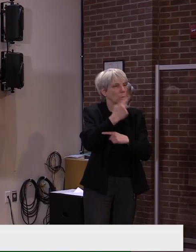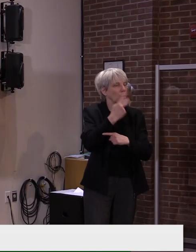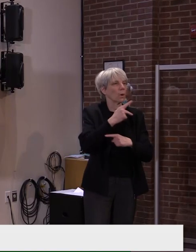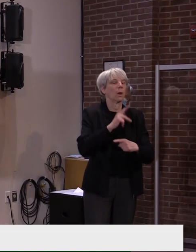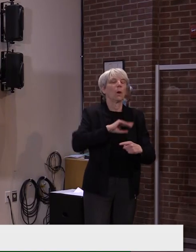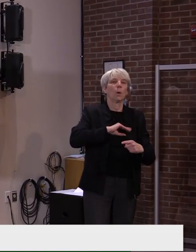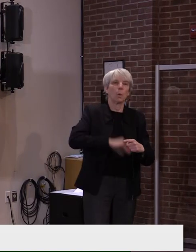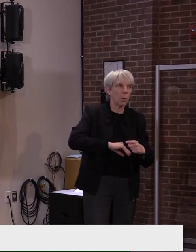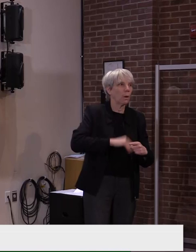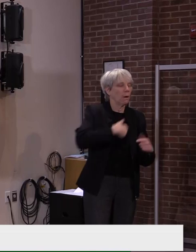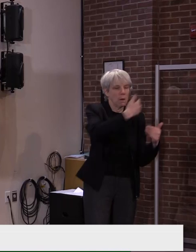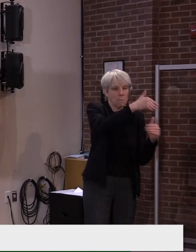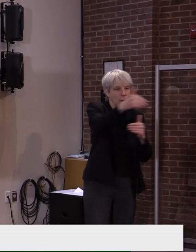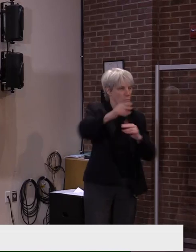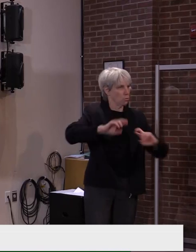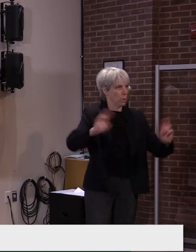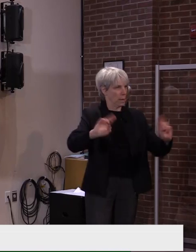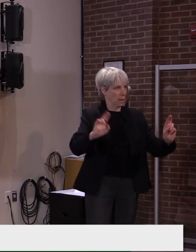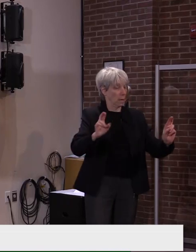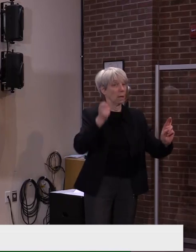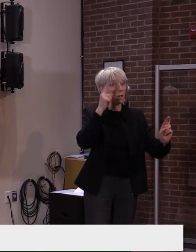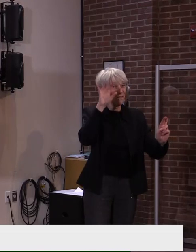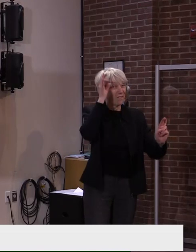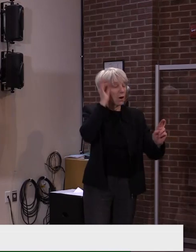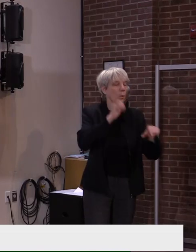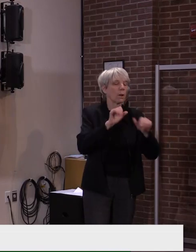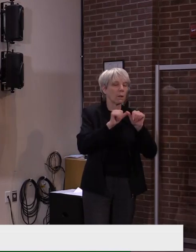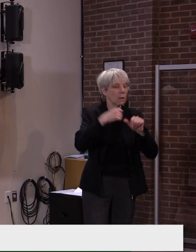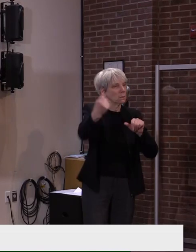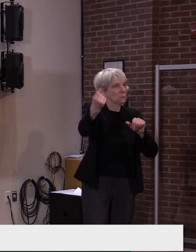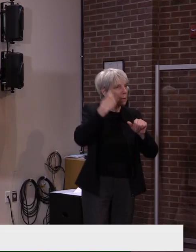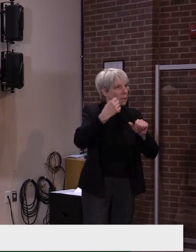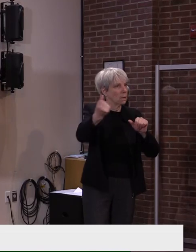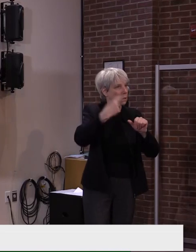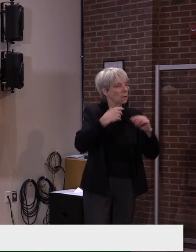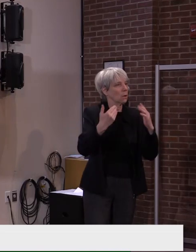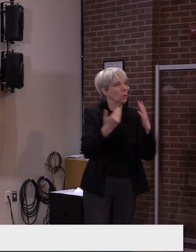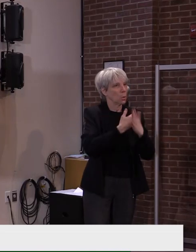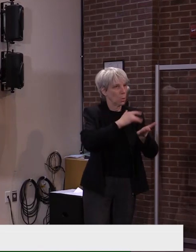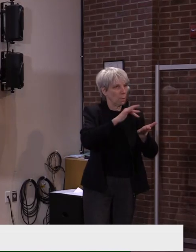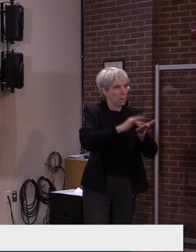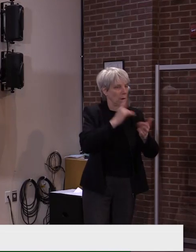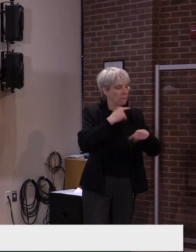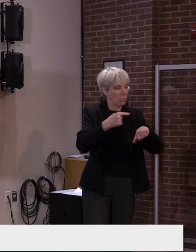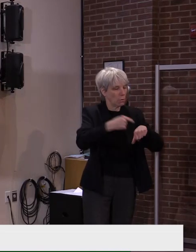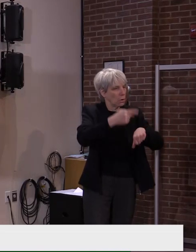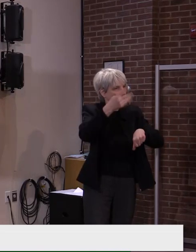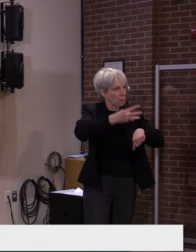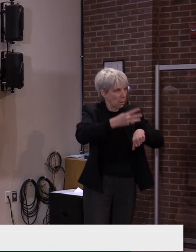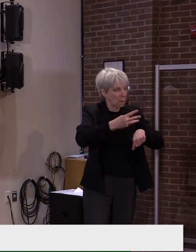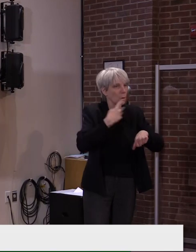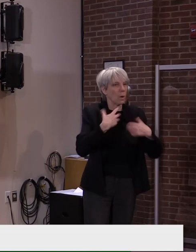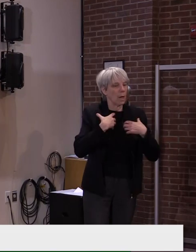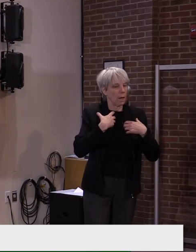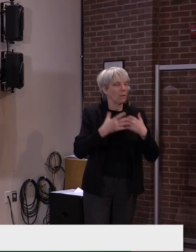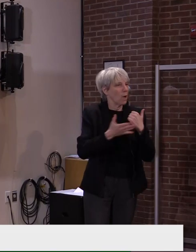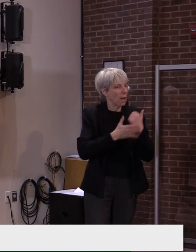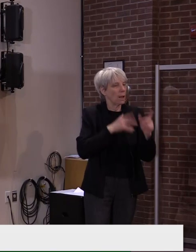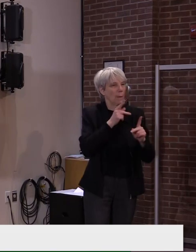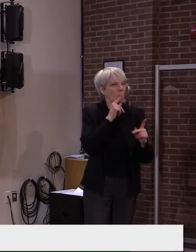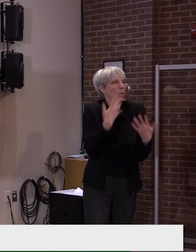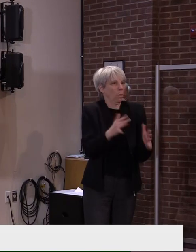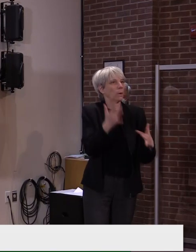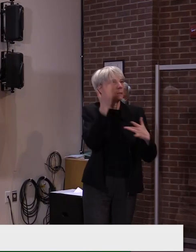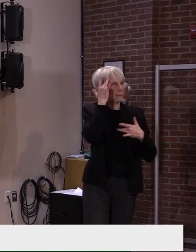The federal government will continue to allocate supply based upon hospitalization and case data. And this